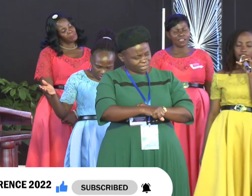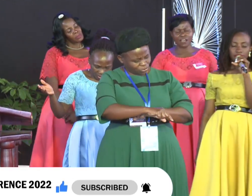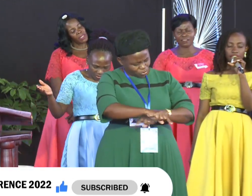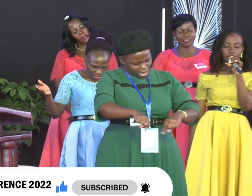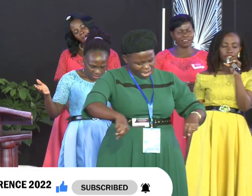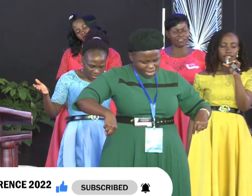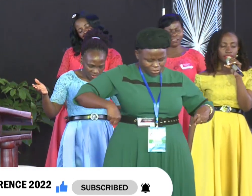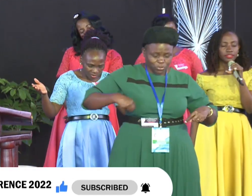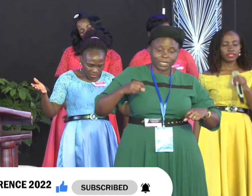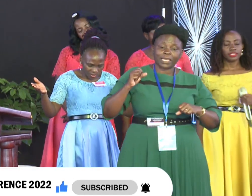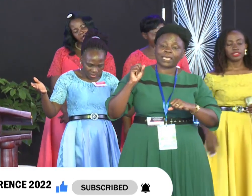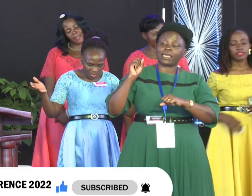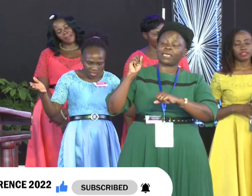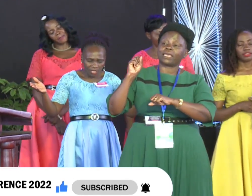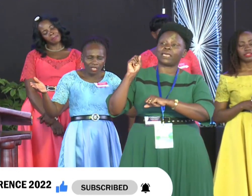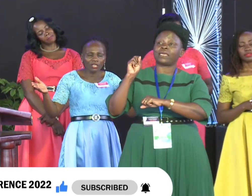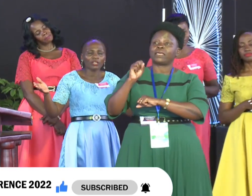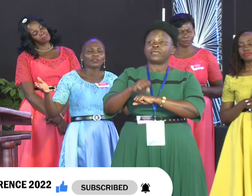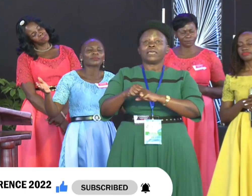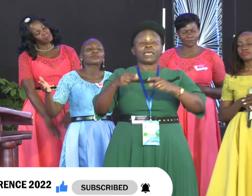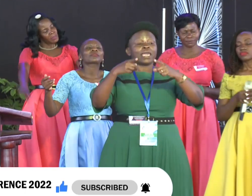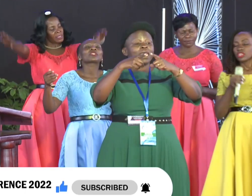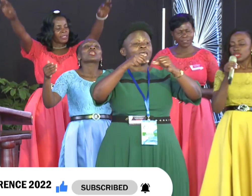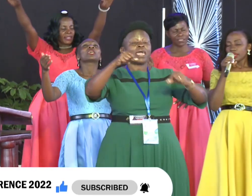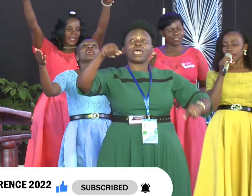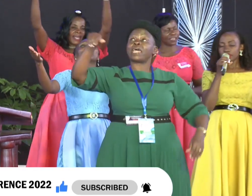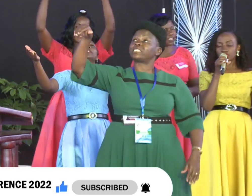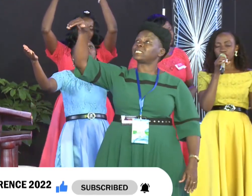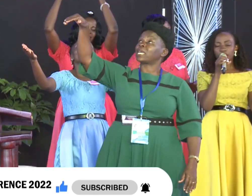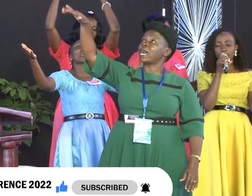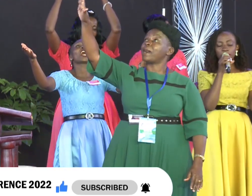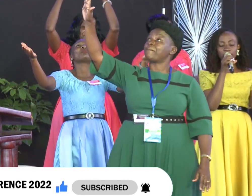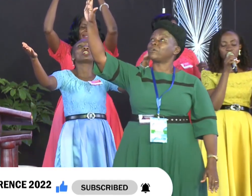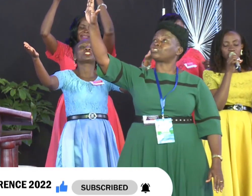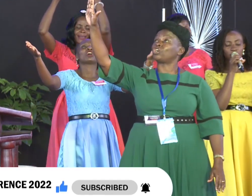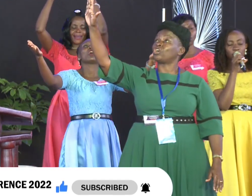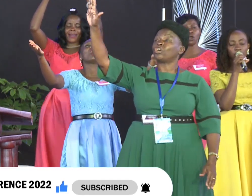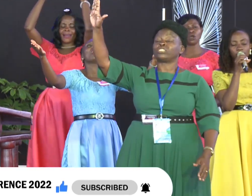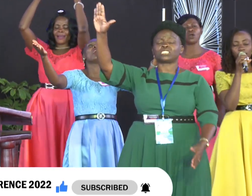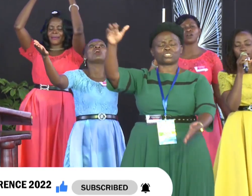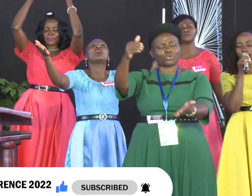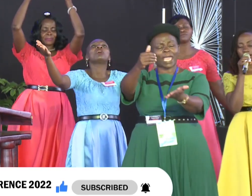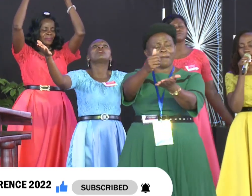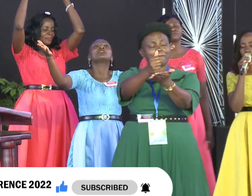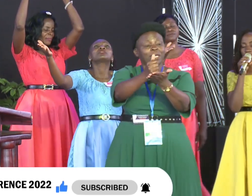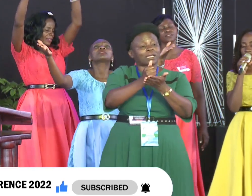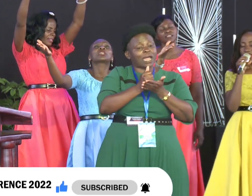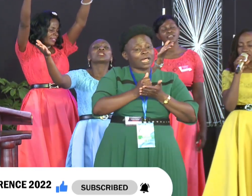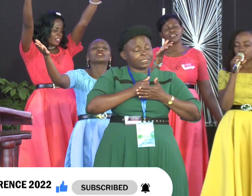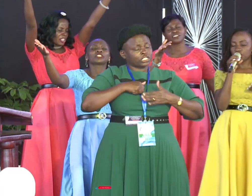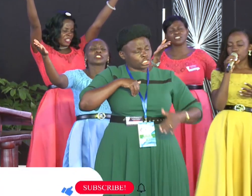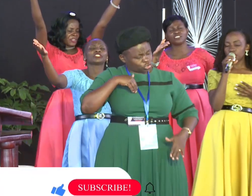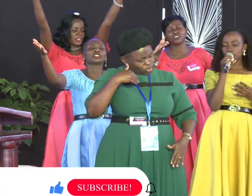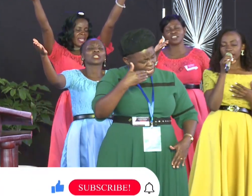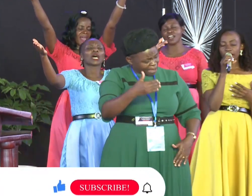tuwangule, tuwangule, ekigambo kyo, ekigambo kyo, kituyambenga,